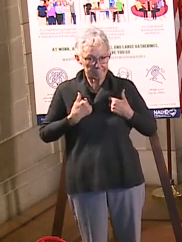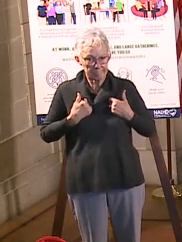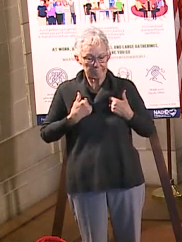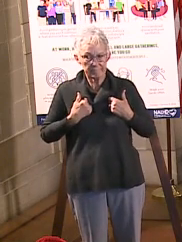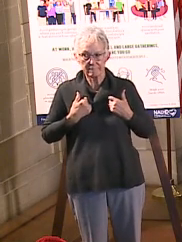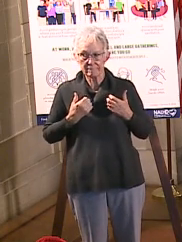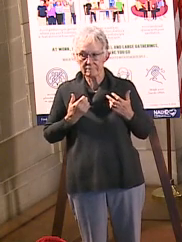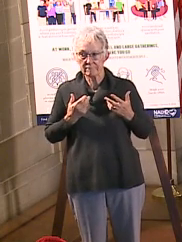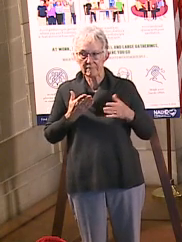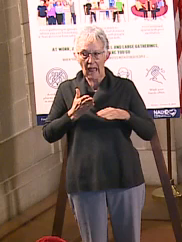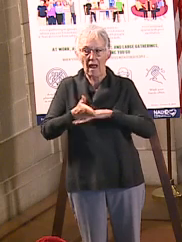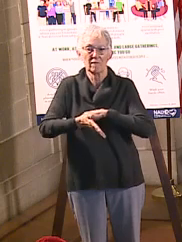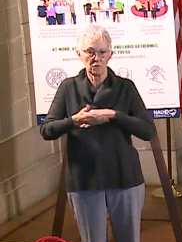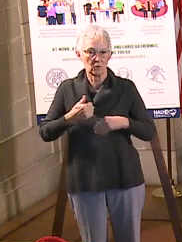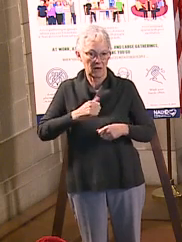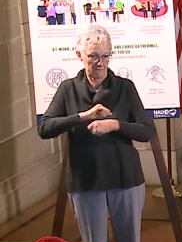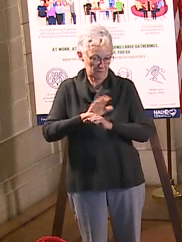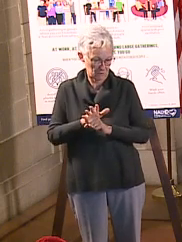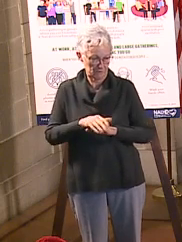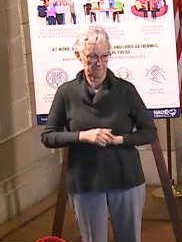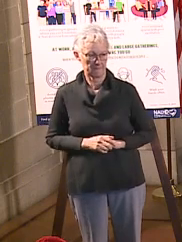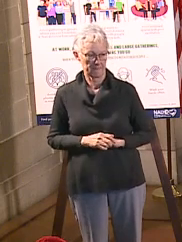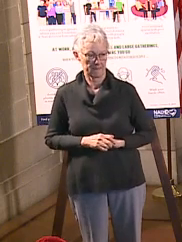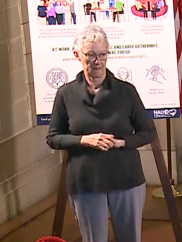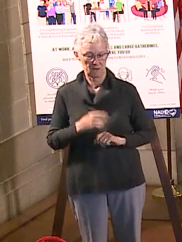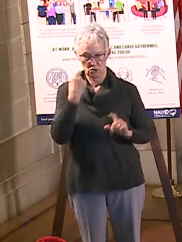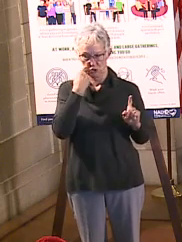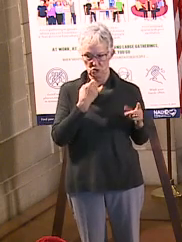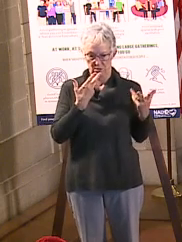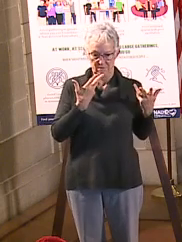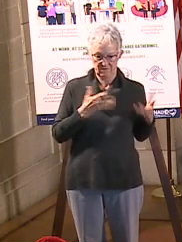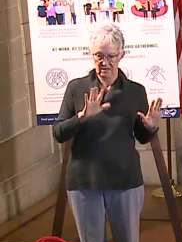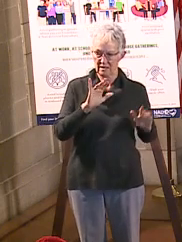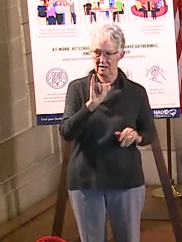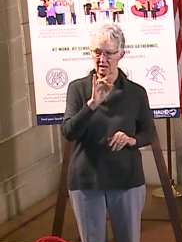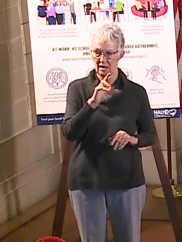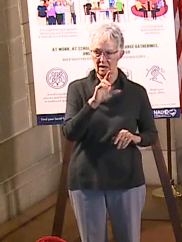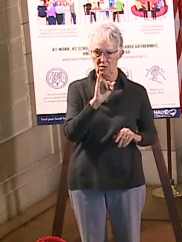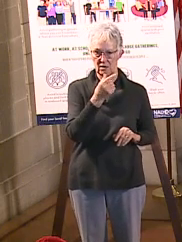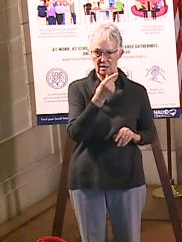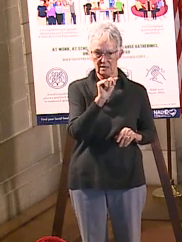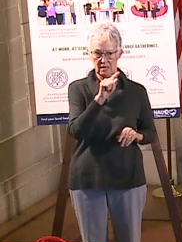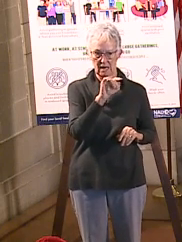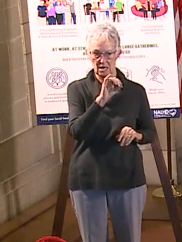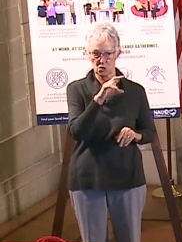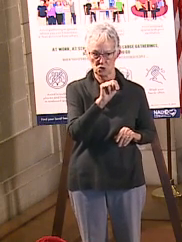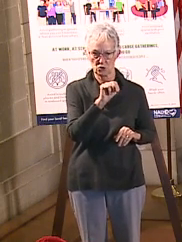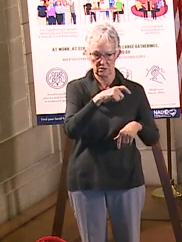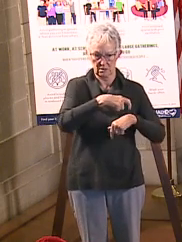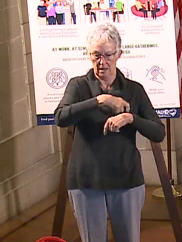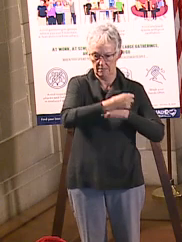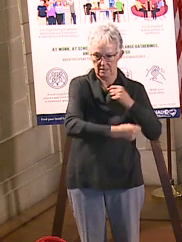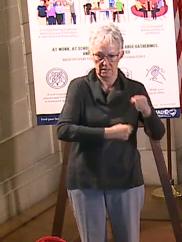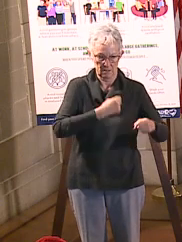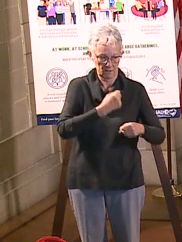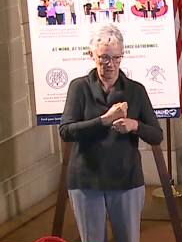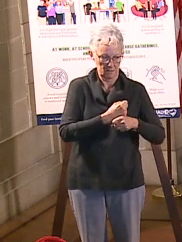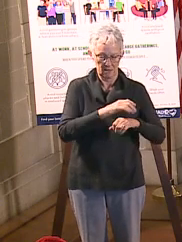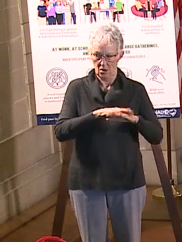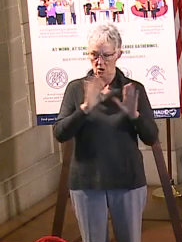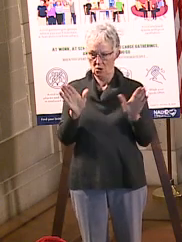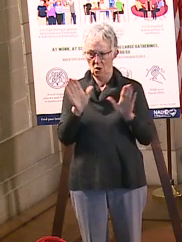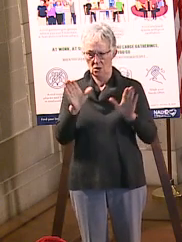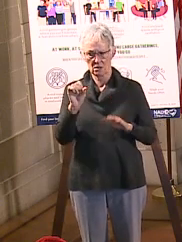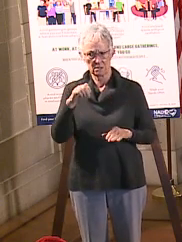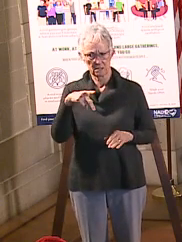You know, we just finished up irrigation season. We got through irrigation season just fine, but on Sunday, September